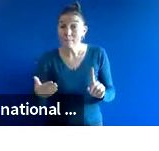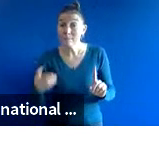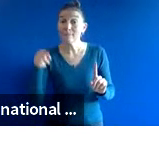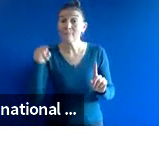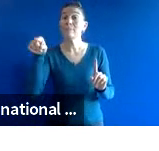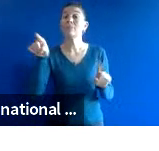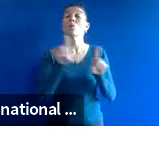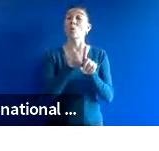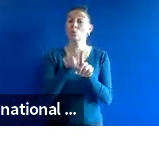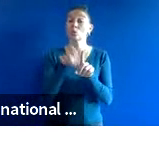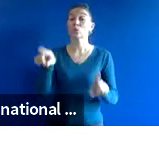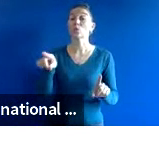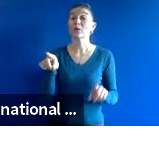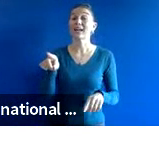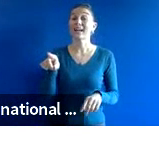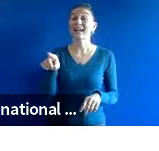it's